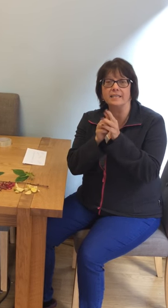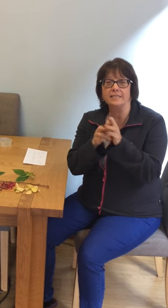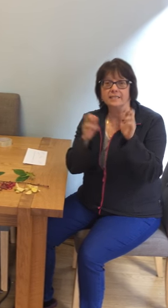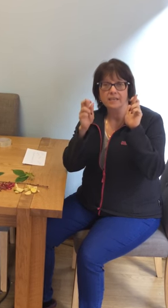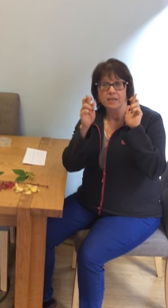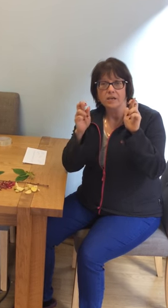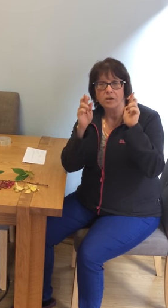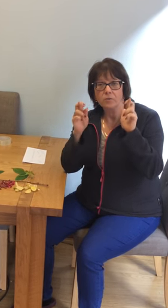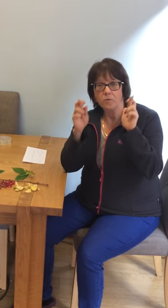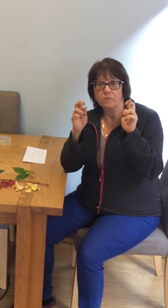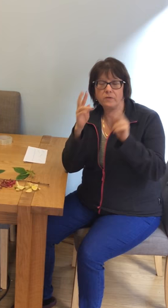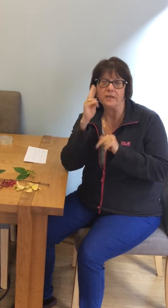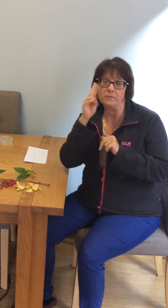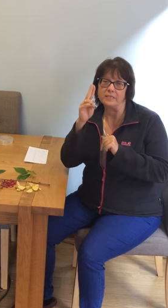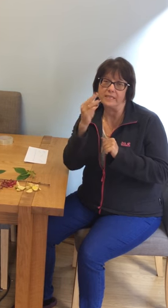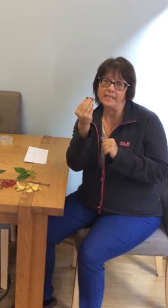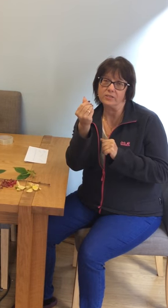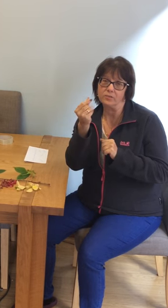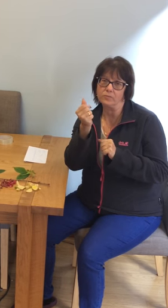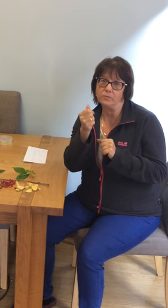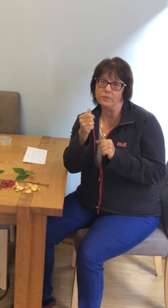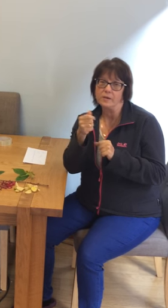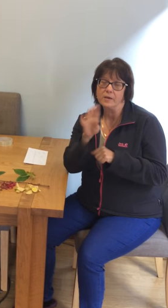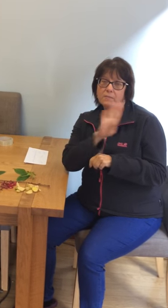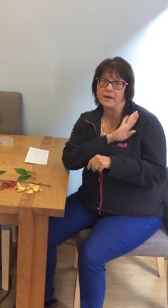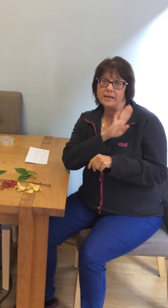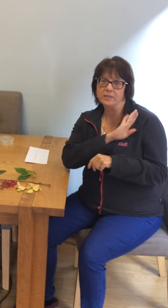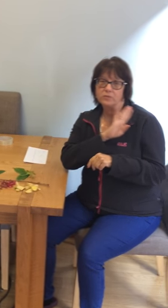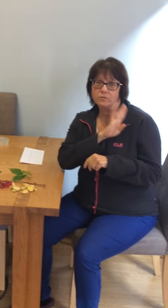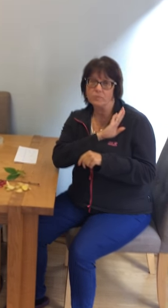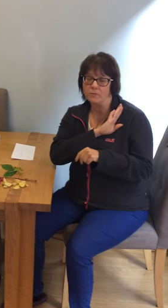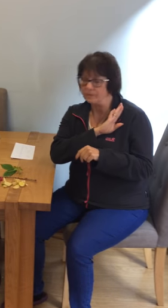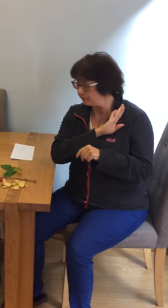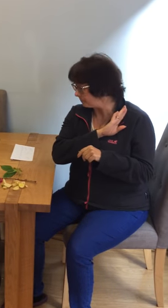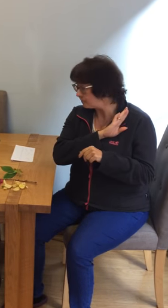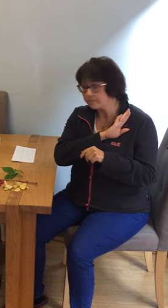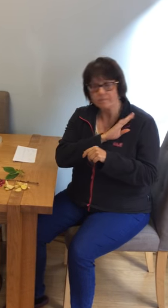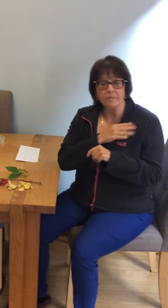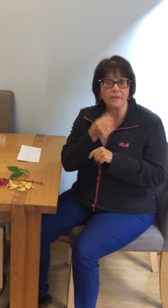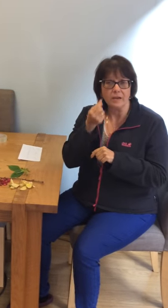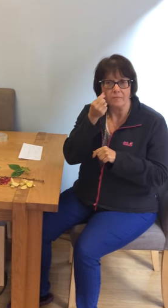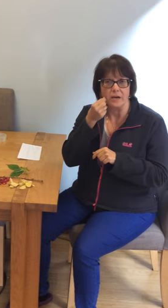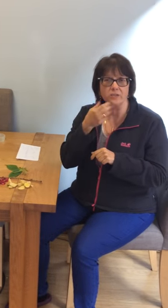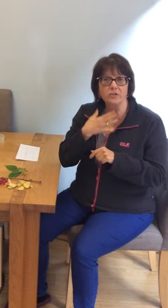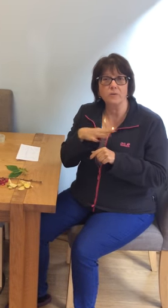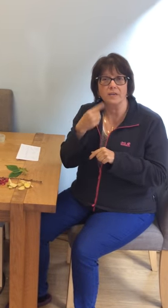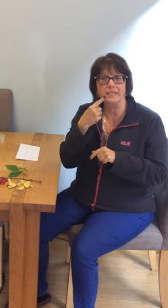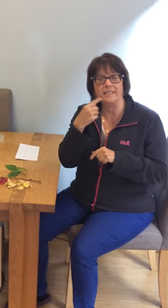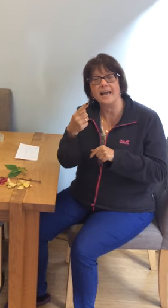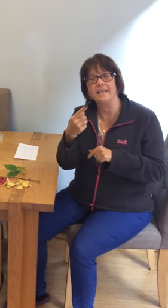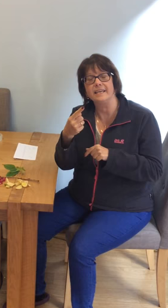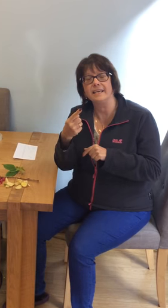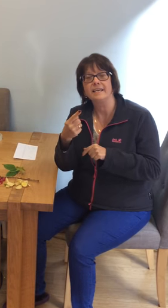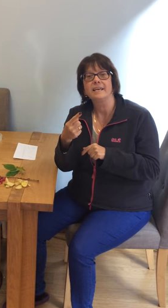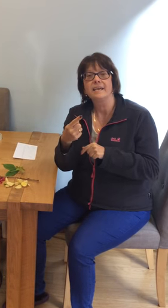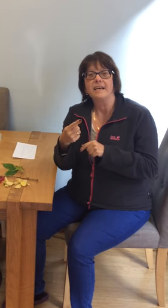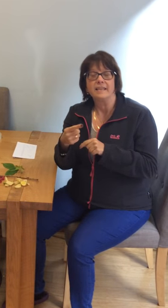hands. And hopefully we'll see you soon back at school. But I just wanted to tell you that